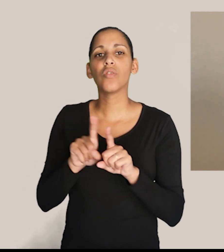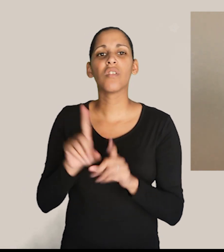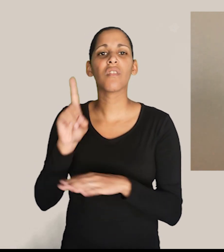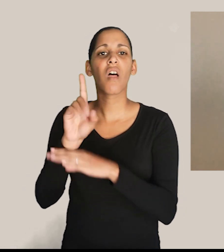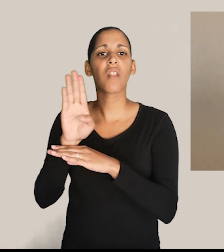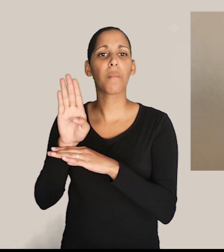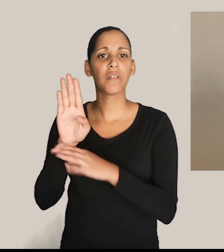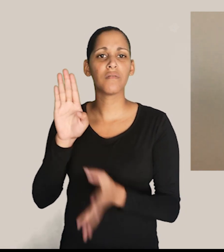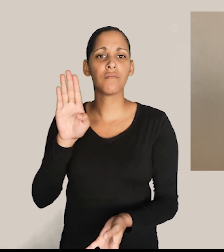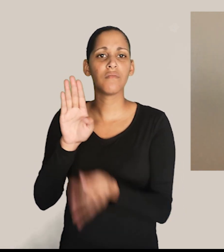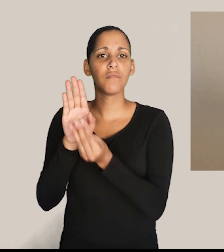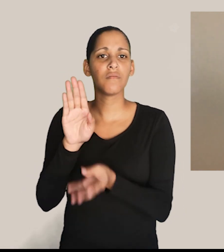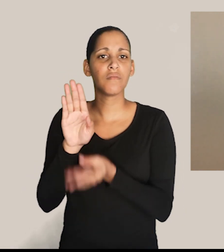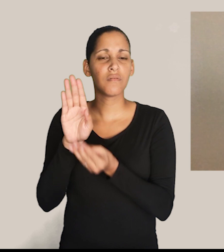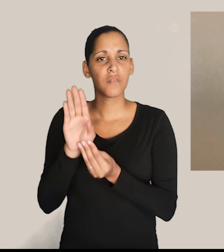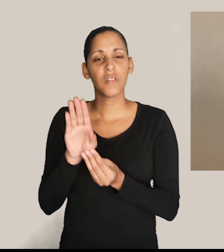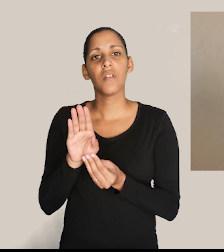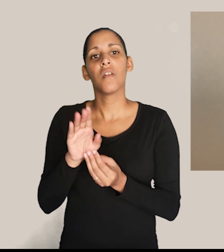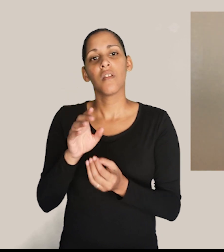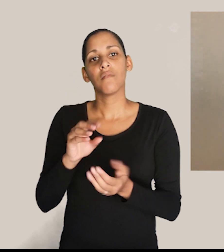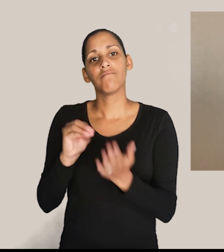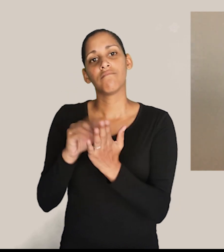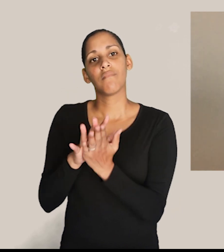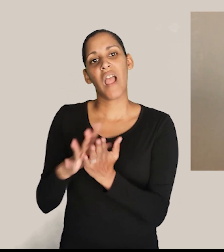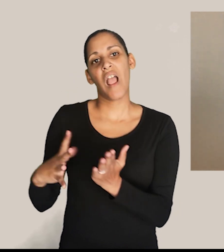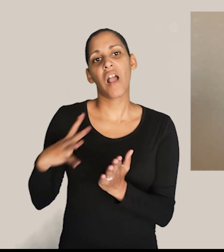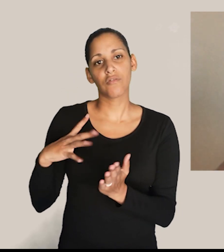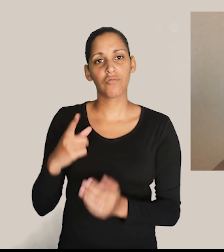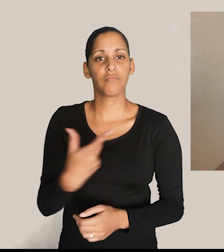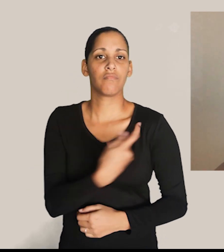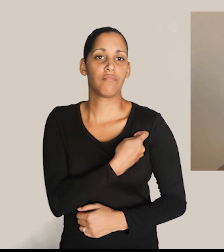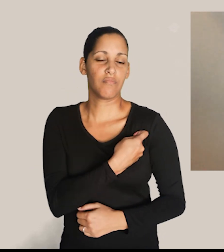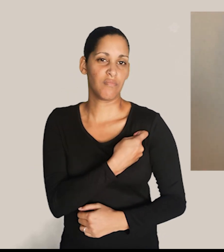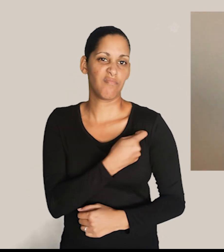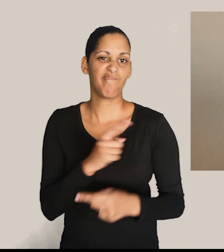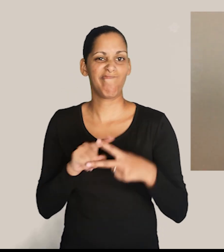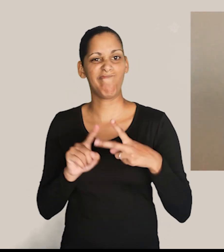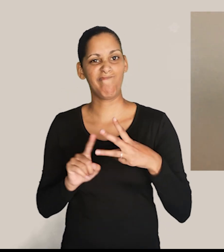vaccination database to document your vaccination status.